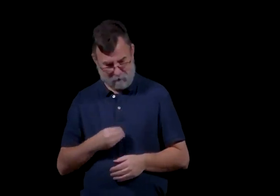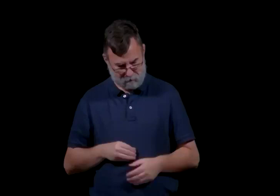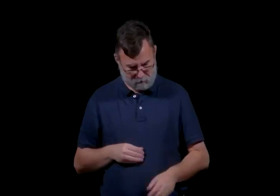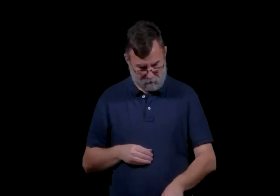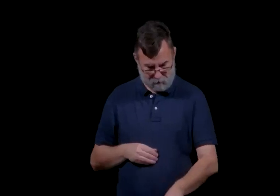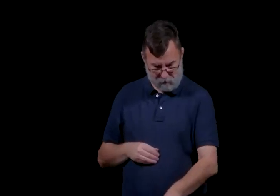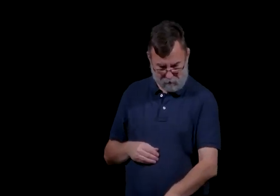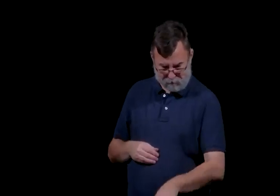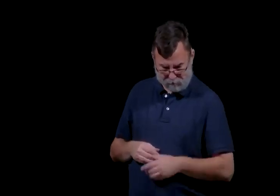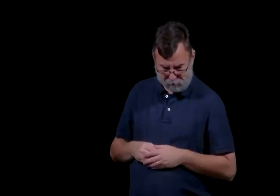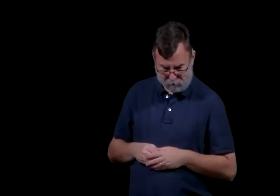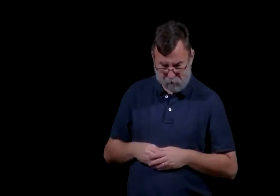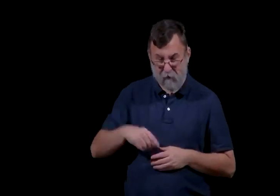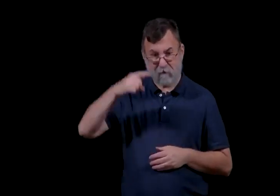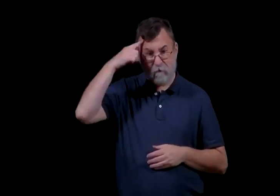The next bead is white.